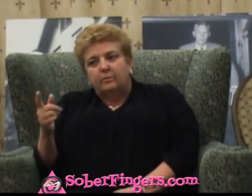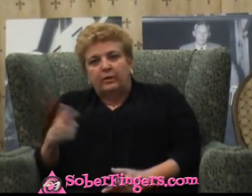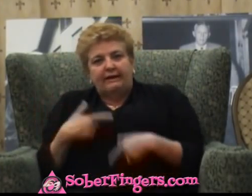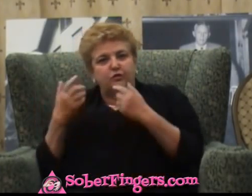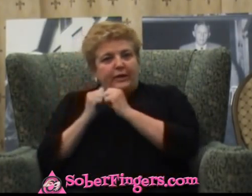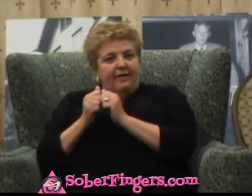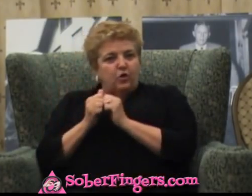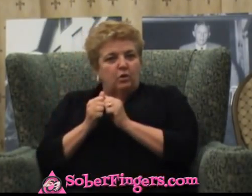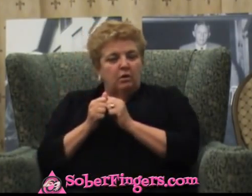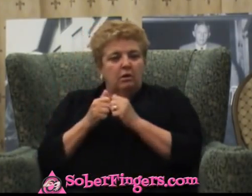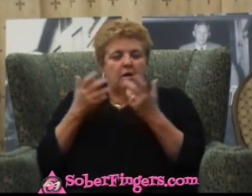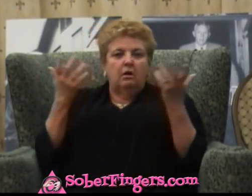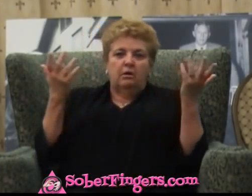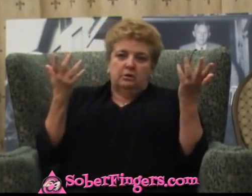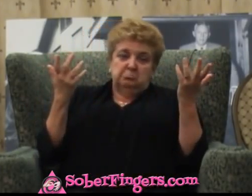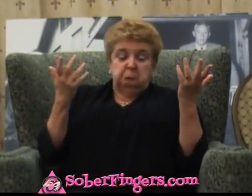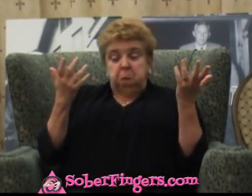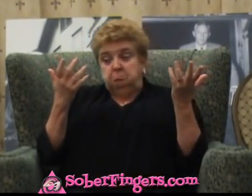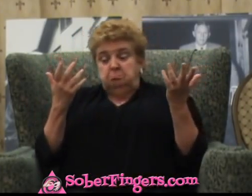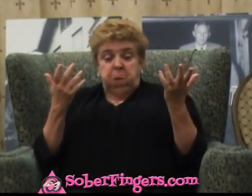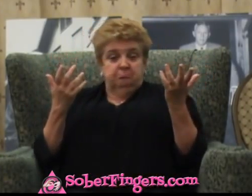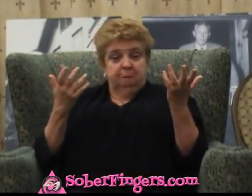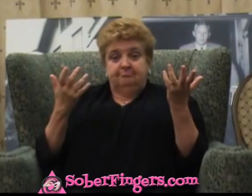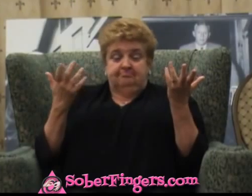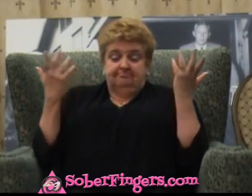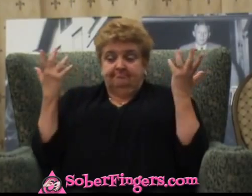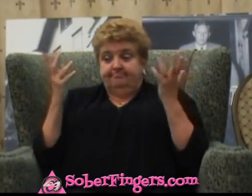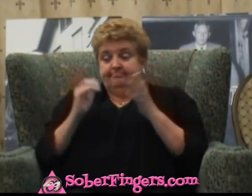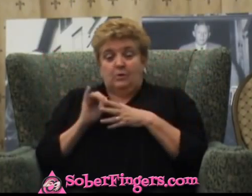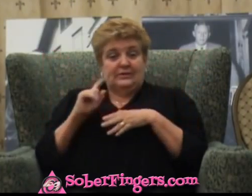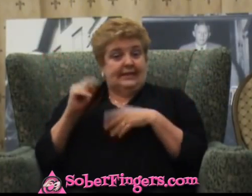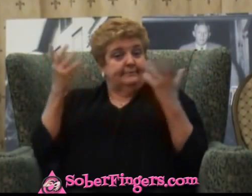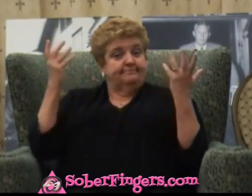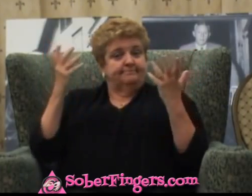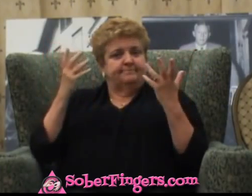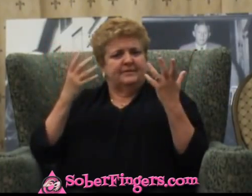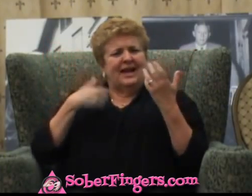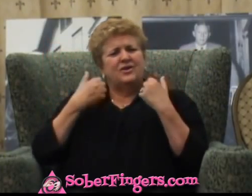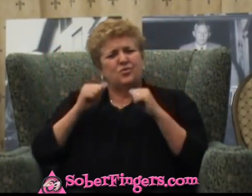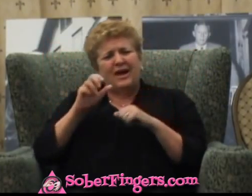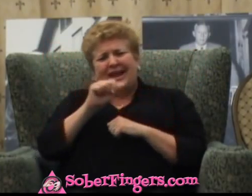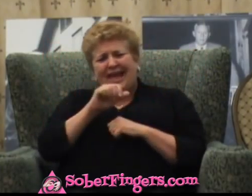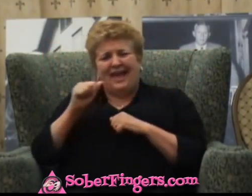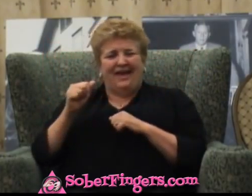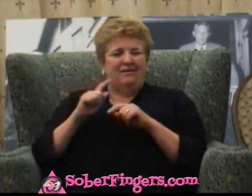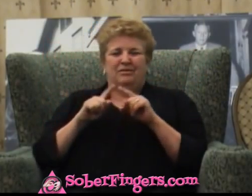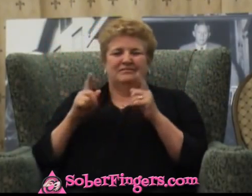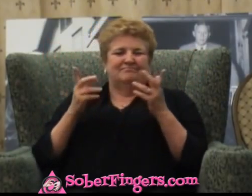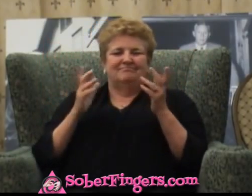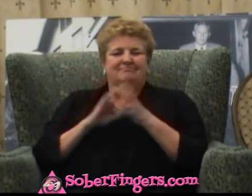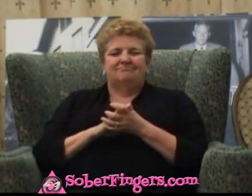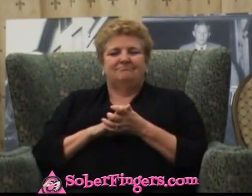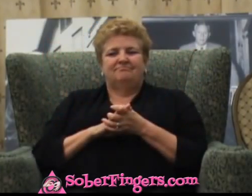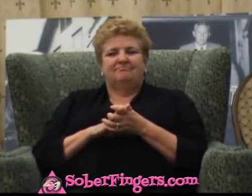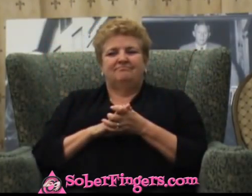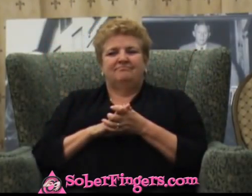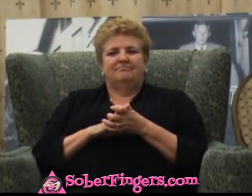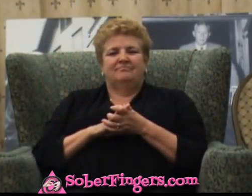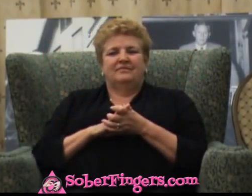I tried going to a couple AA meetings, but it wasn't for me. The only thing that was going to end this was ending this. I was